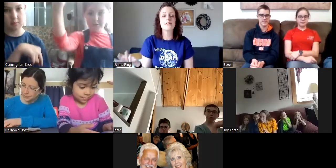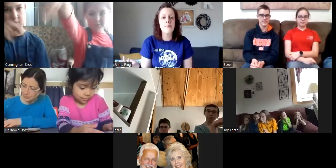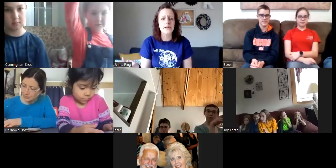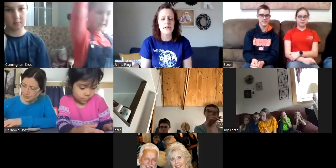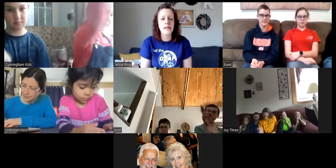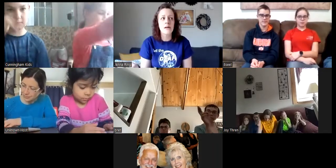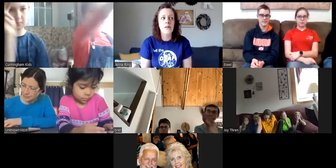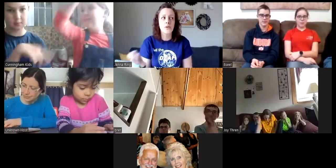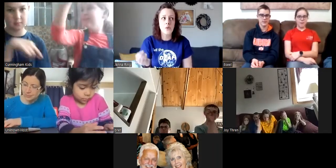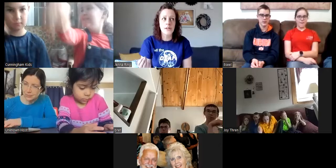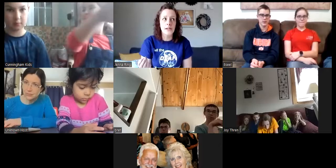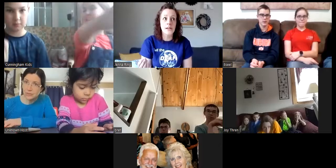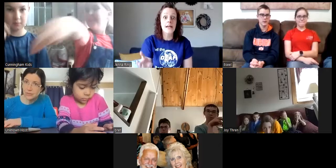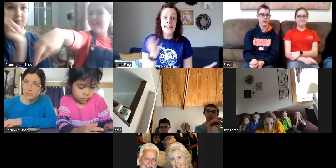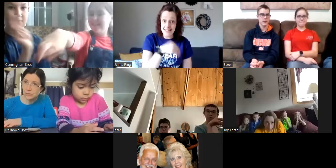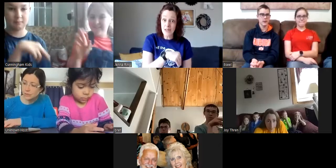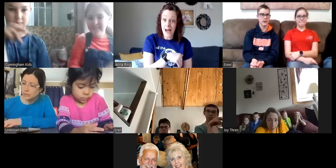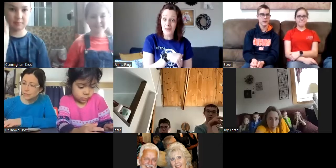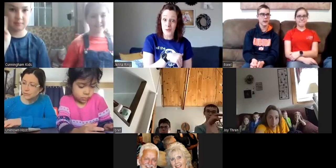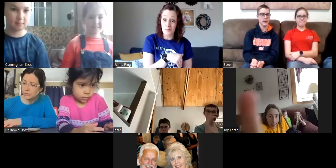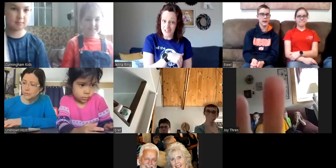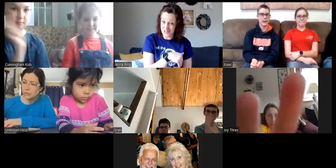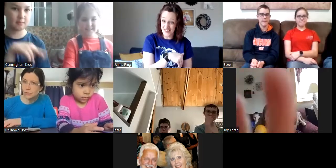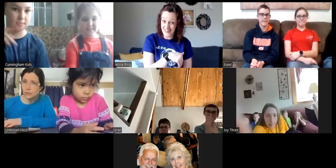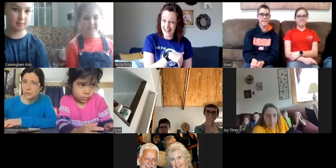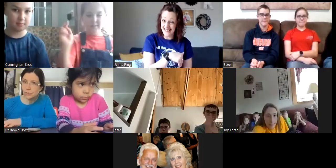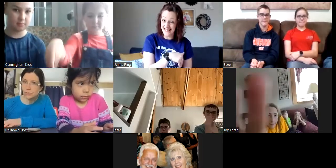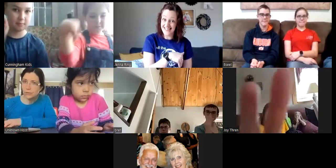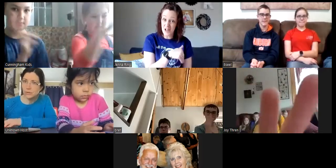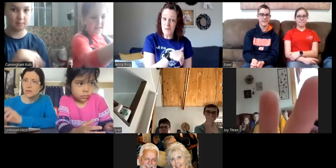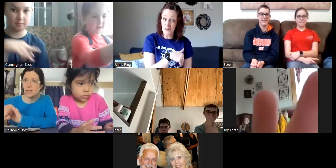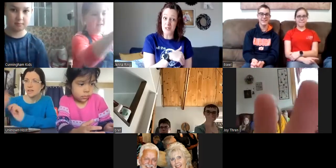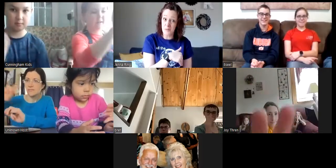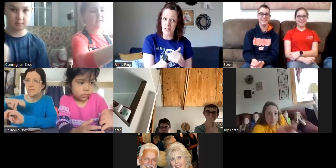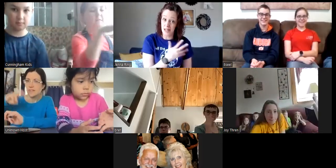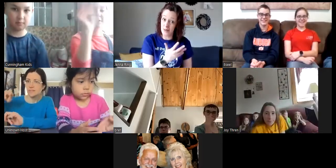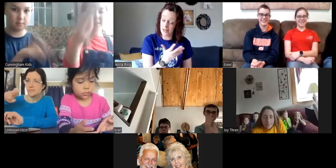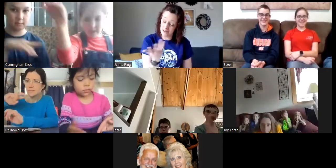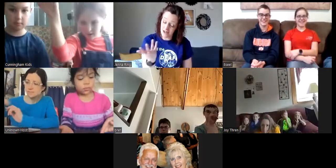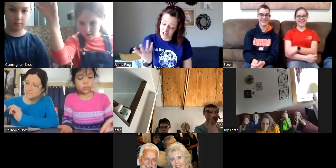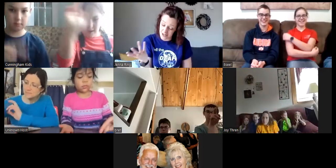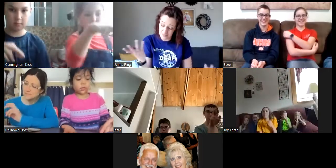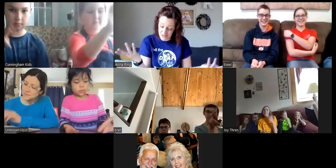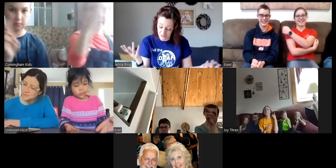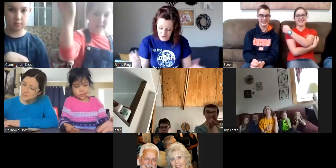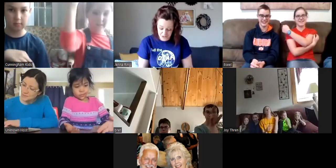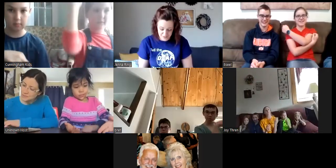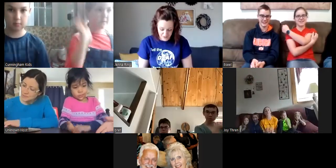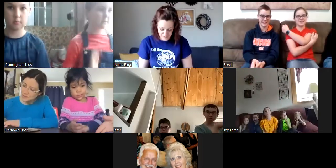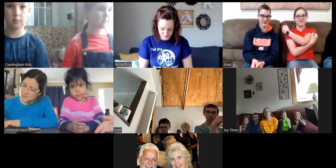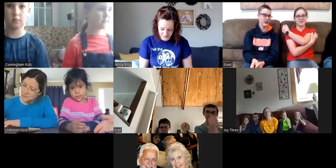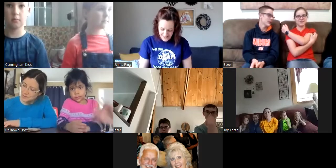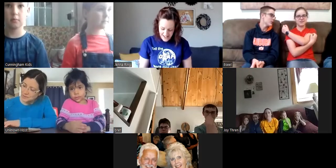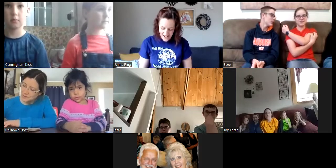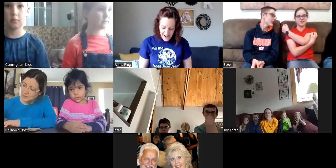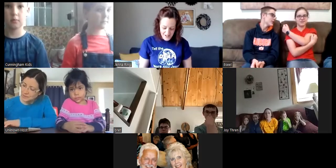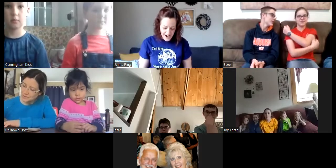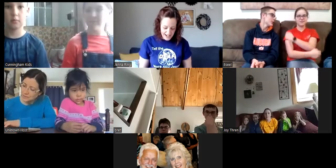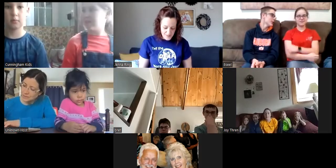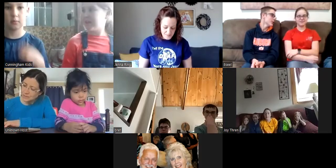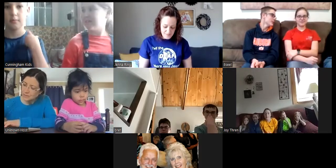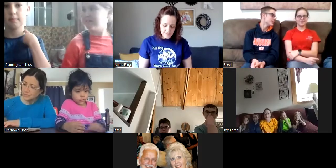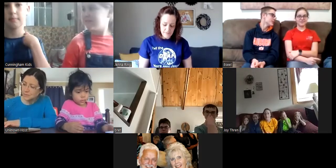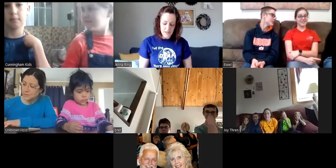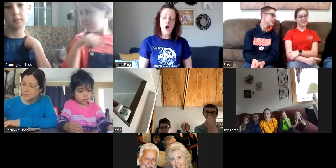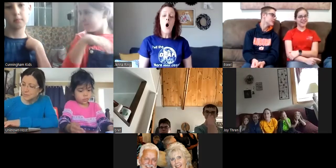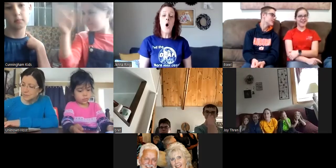toilet? Because typically the toilet is in the bathroom. Did you know that? Typically speaking. I mean, there are some differences, but all